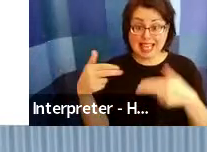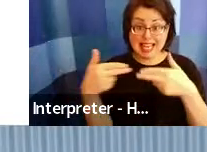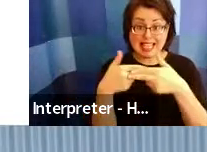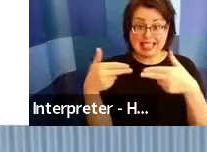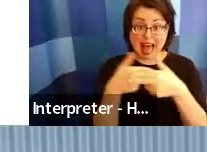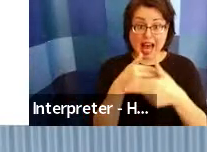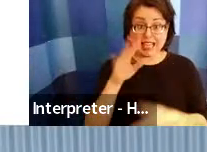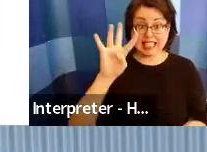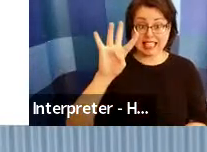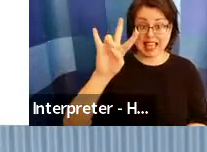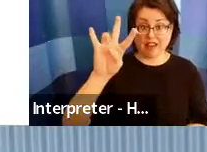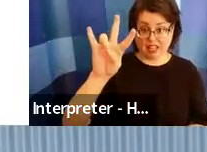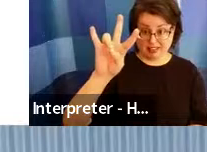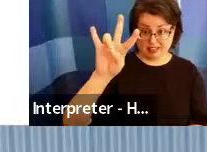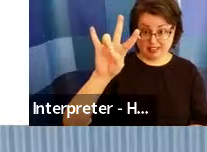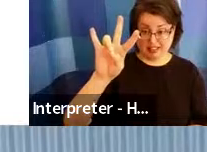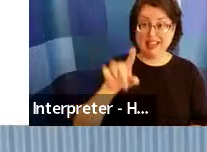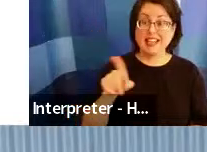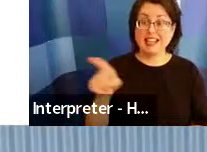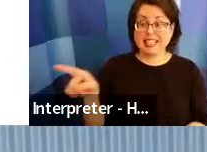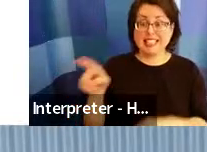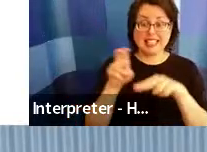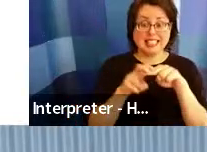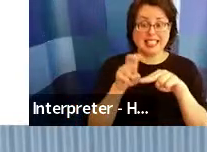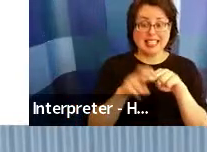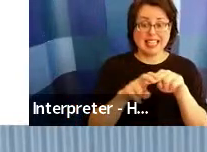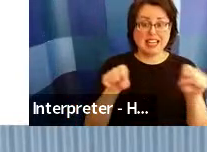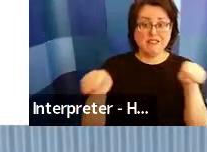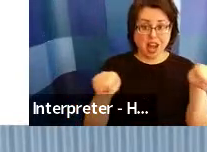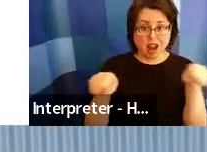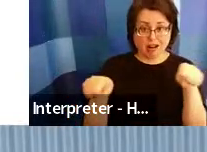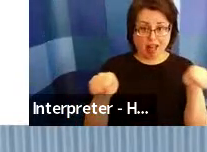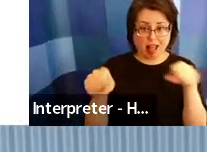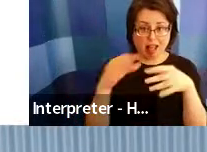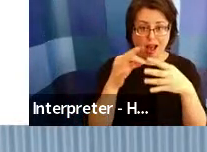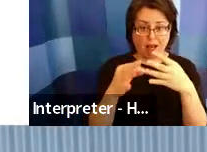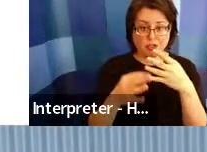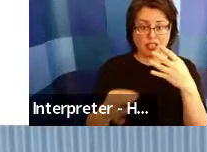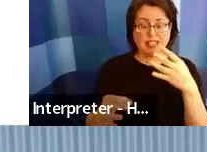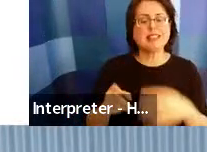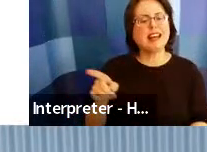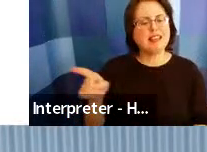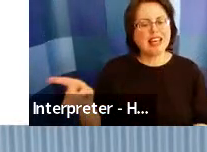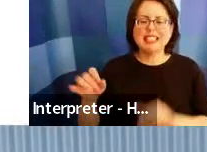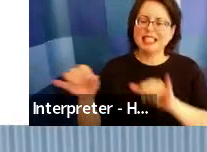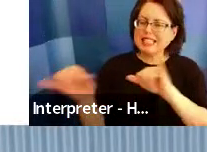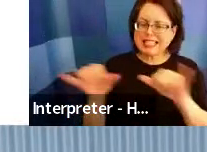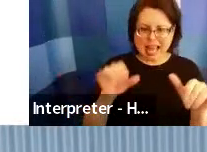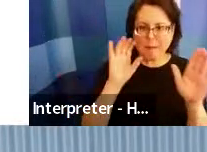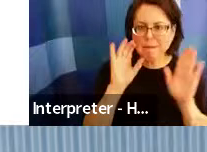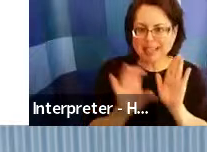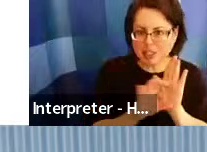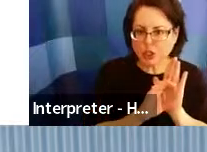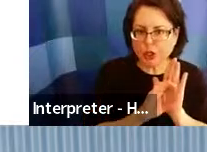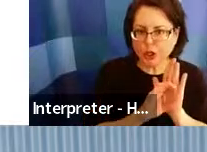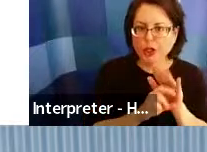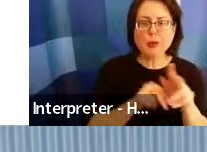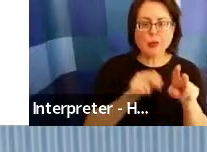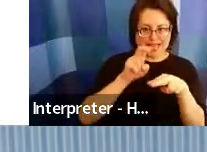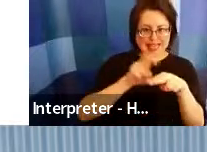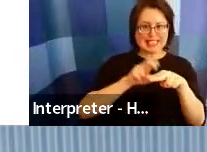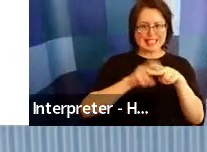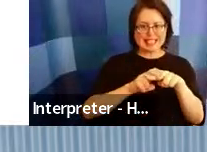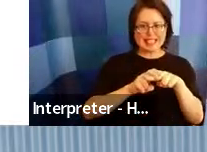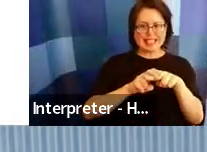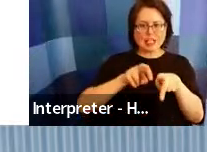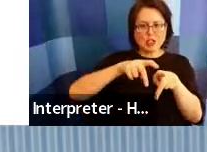titled Seated Vehicle Options Continued. The slide is the same picture as the last slide with the seated version